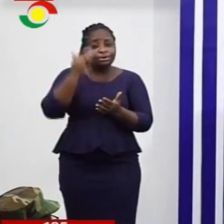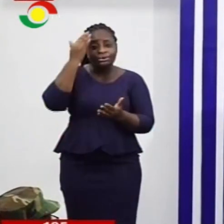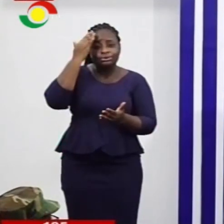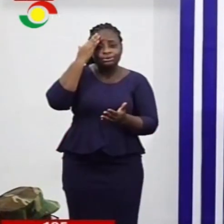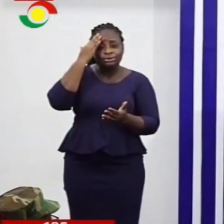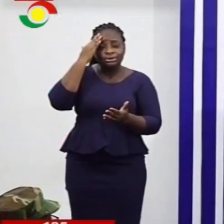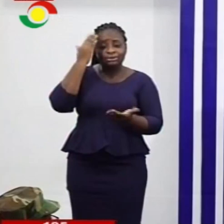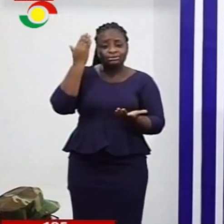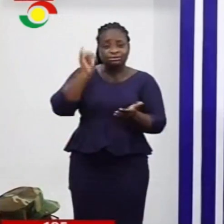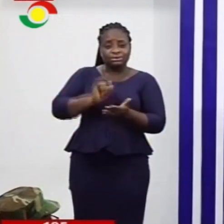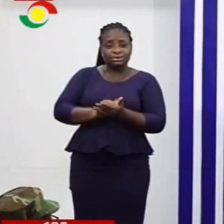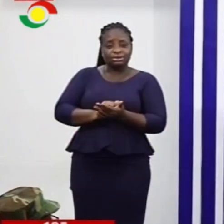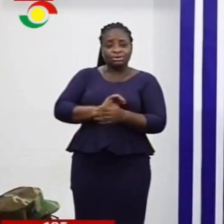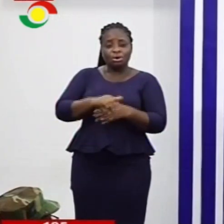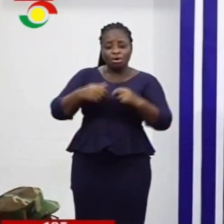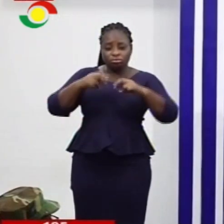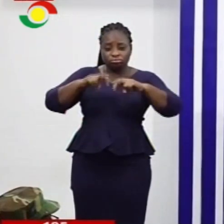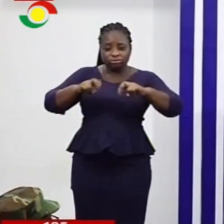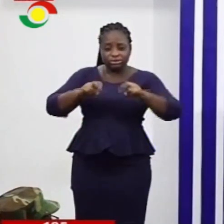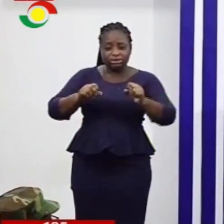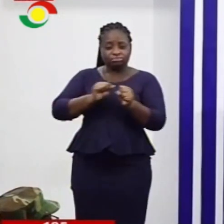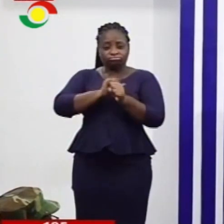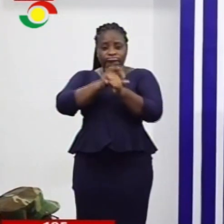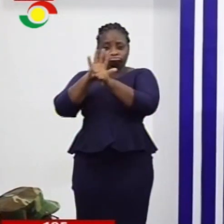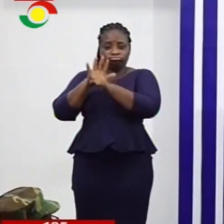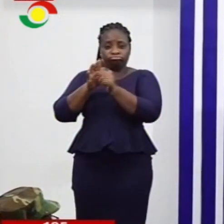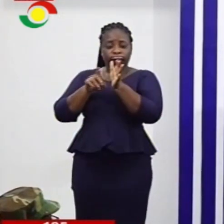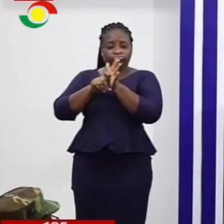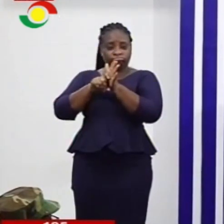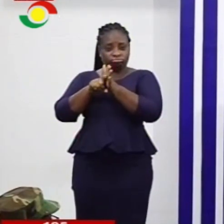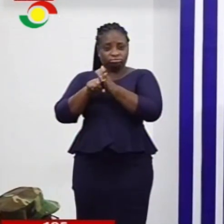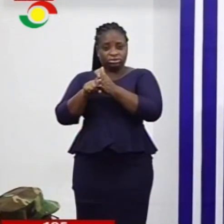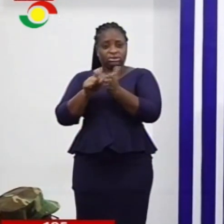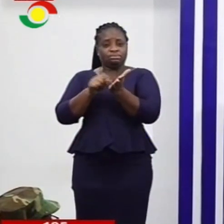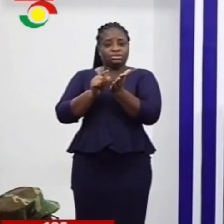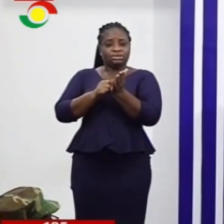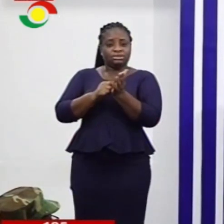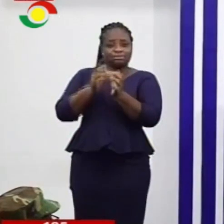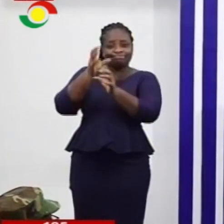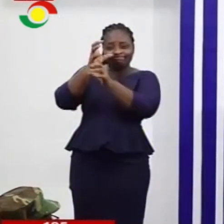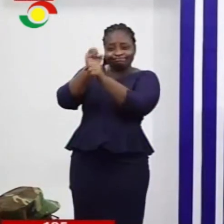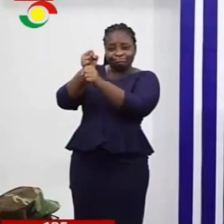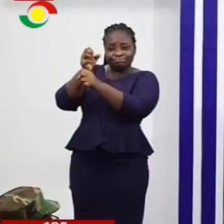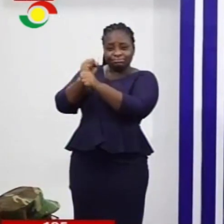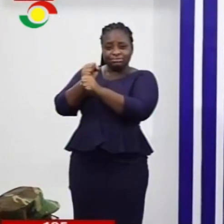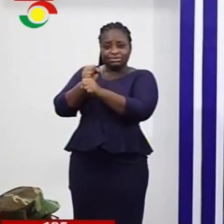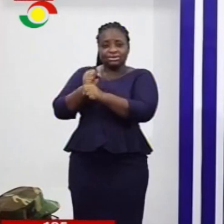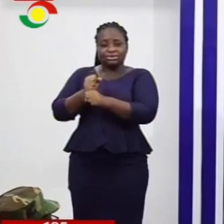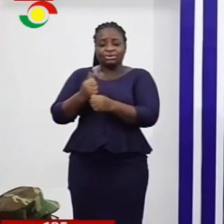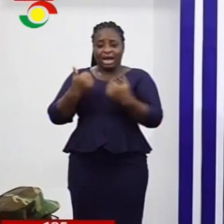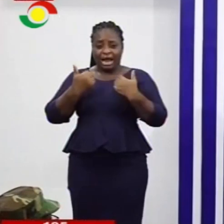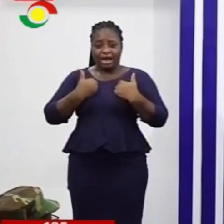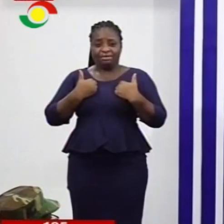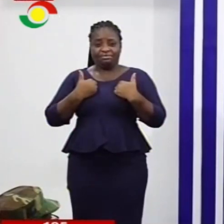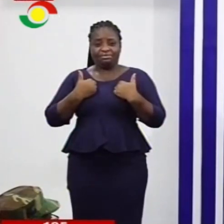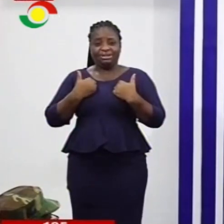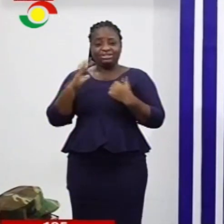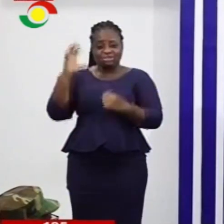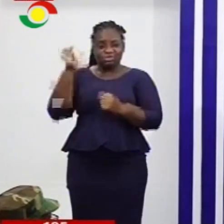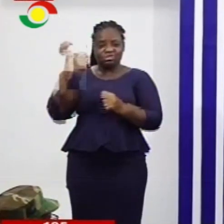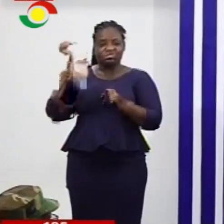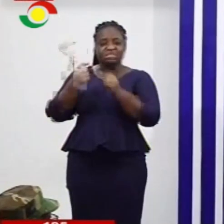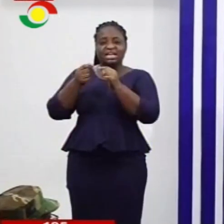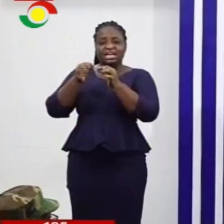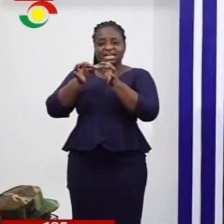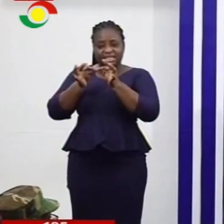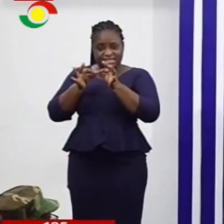all such COVID-19 media-related engagements and briefings, there is deliberate attempt to get sign